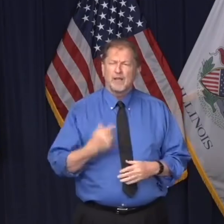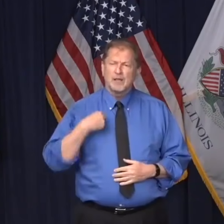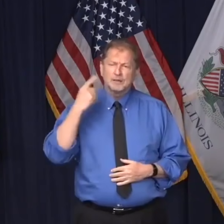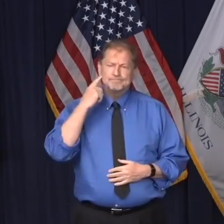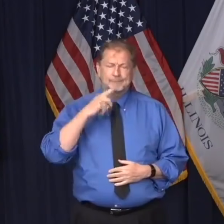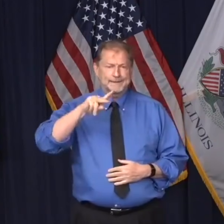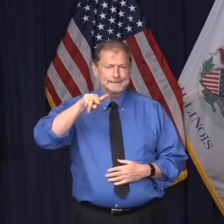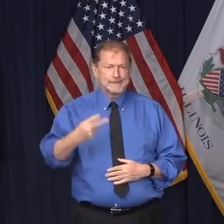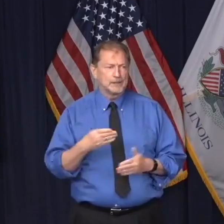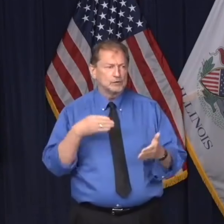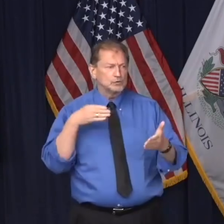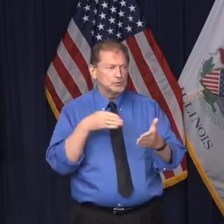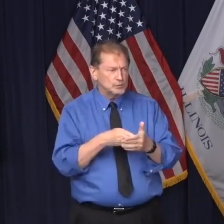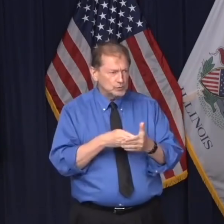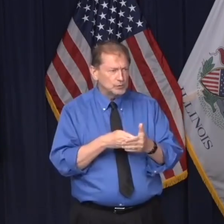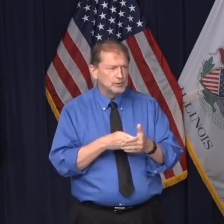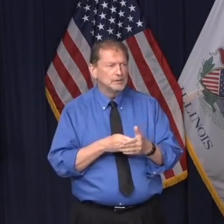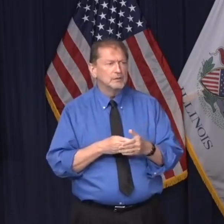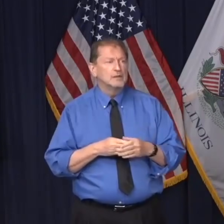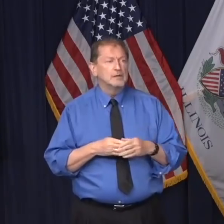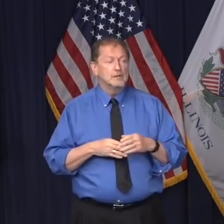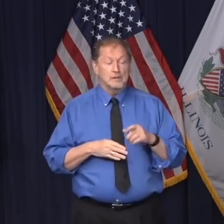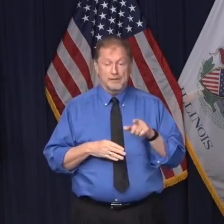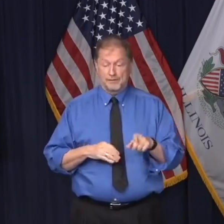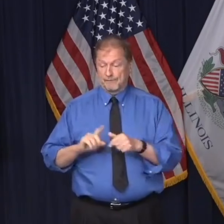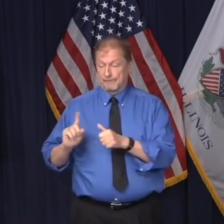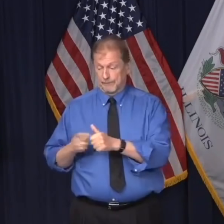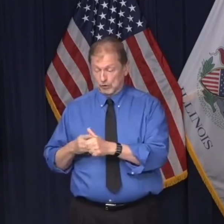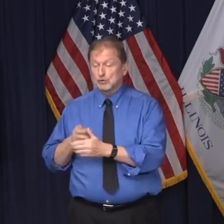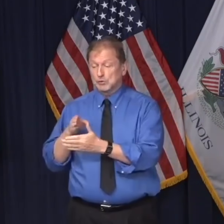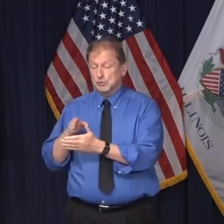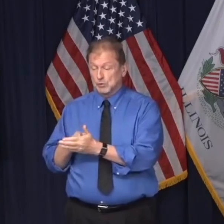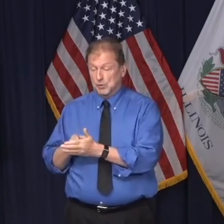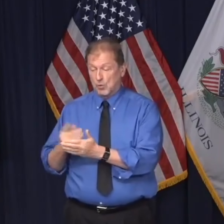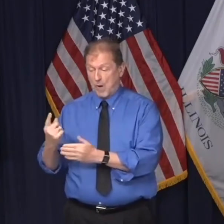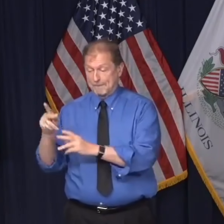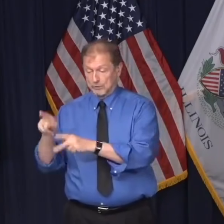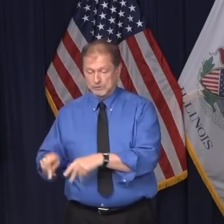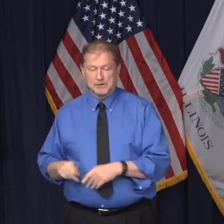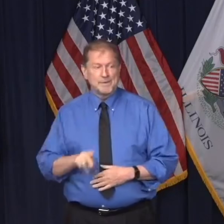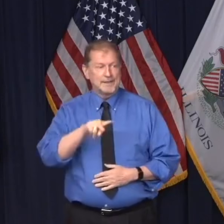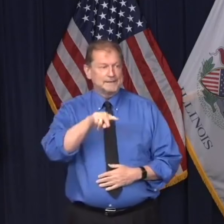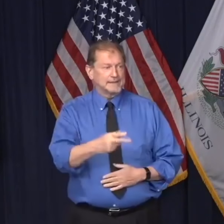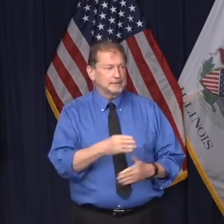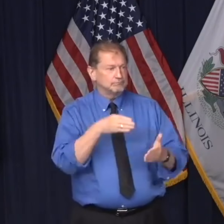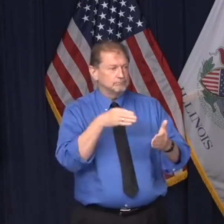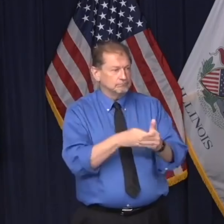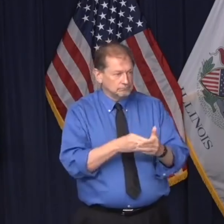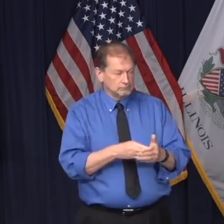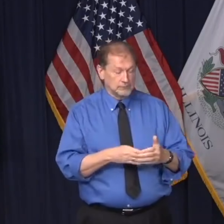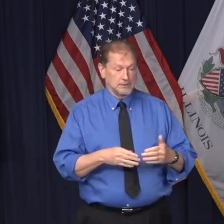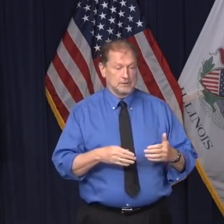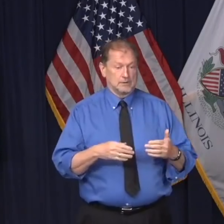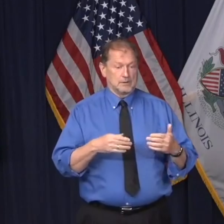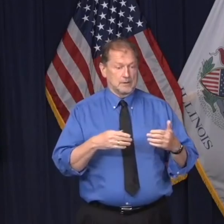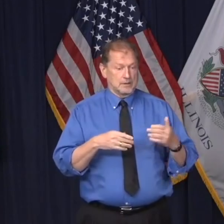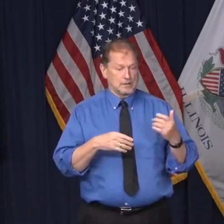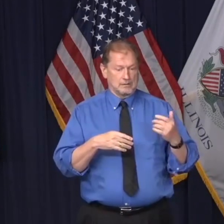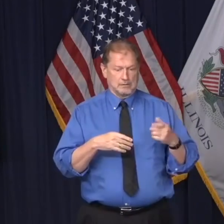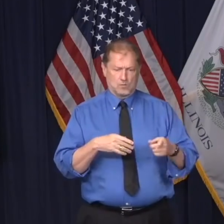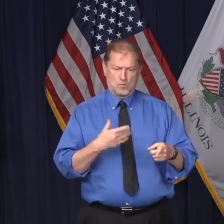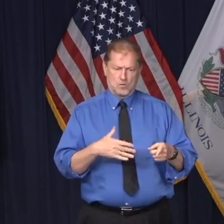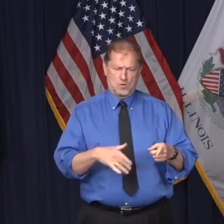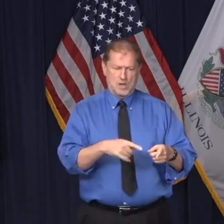filed, Representative Cabello, Yep. broader than the first, and kind of giving you an opportunity maybe to revise the